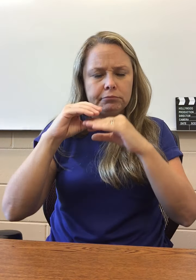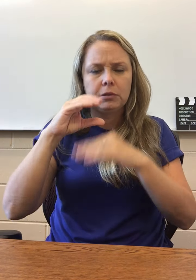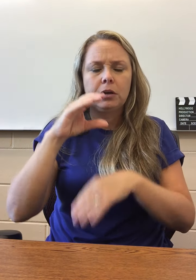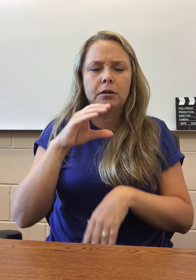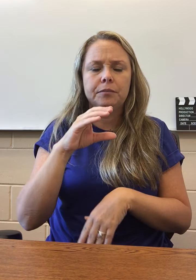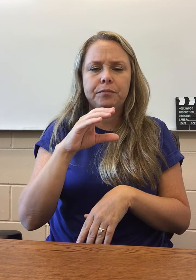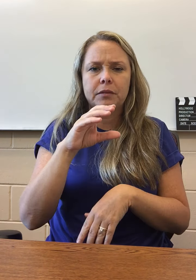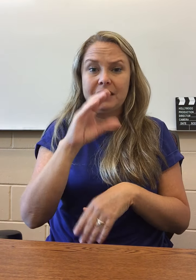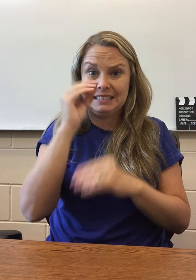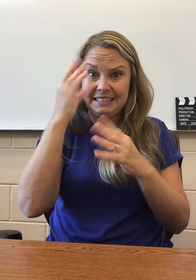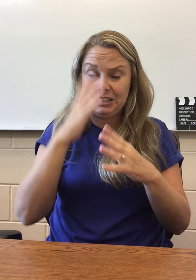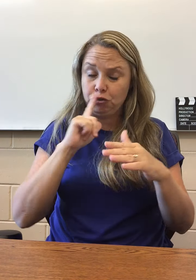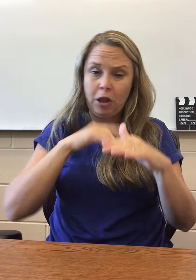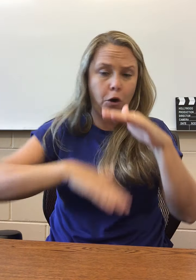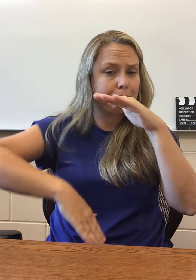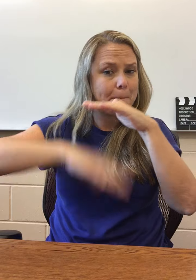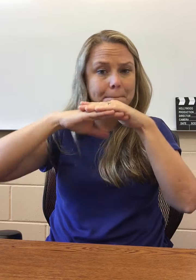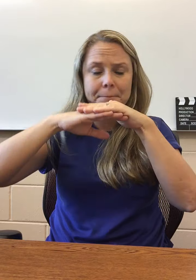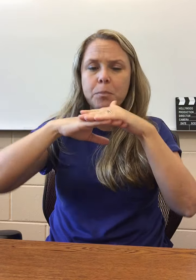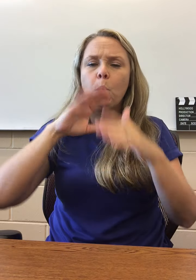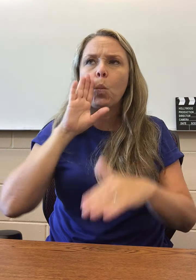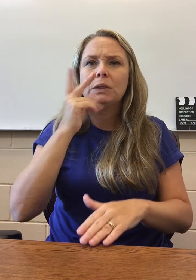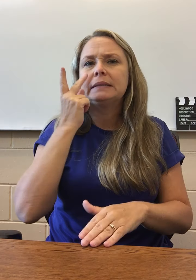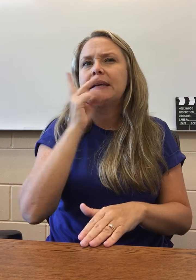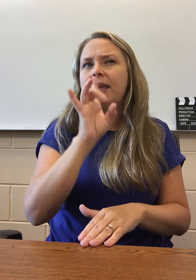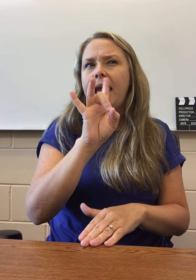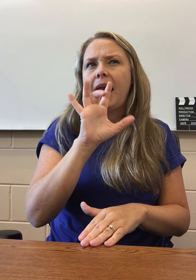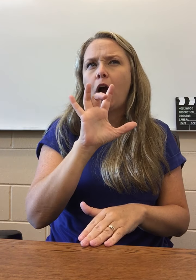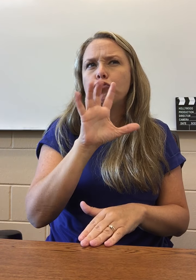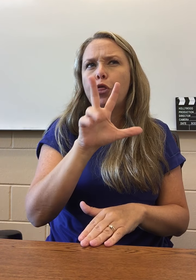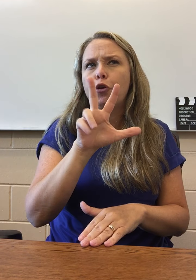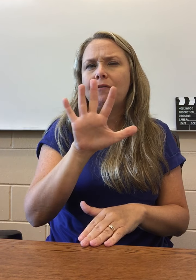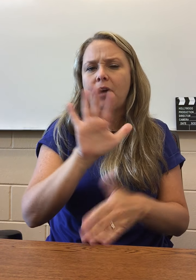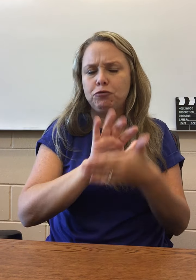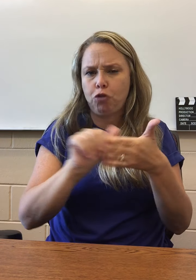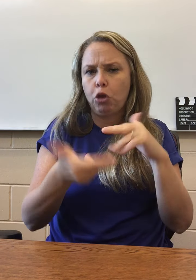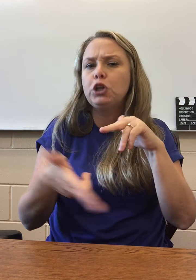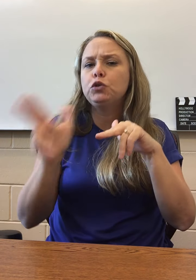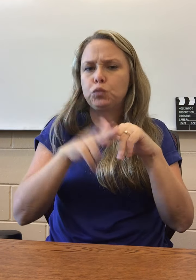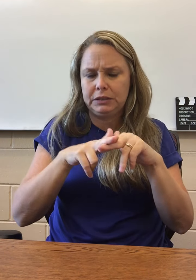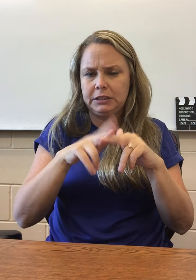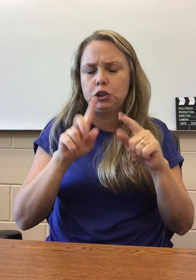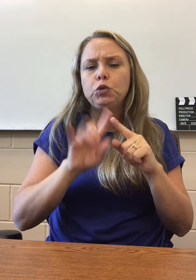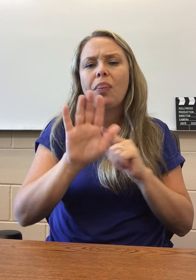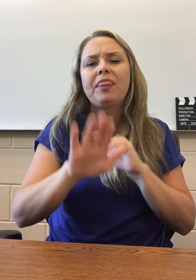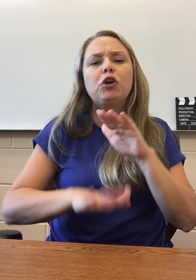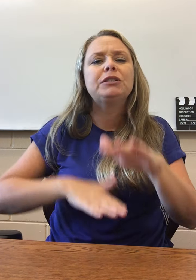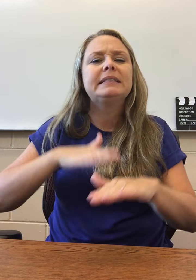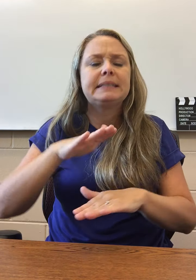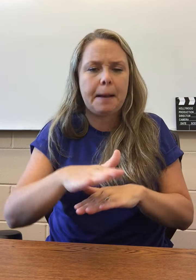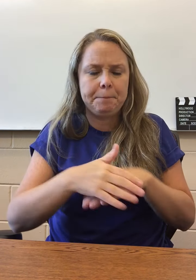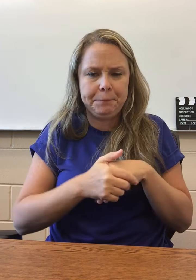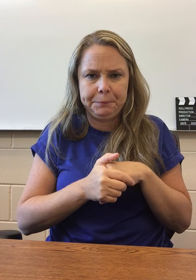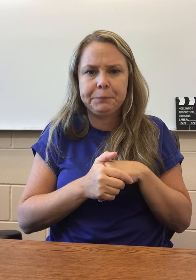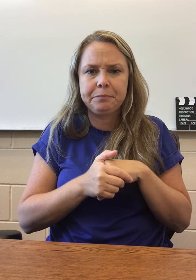are topped out will will see the 835 increase to to their step and get a 650